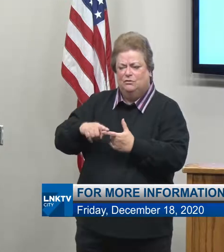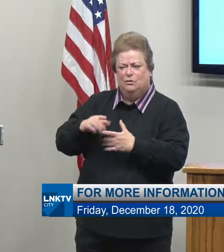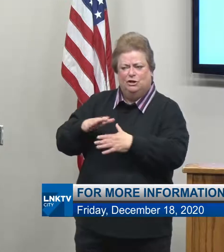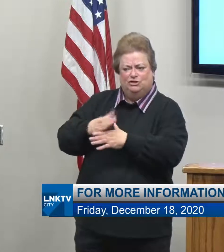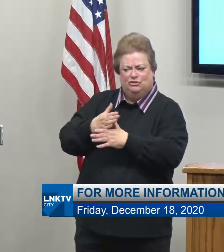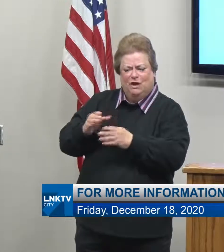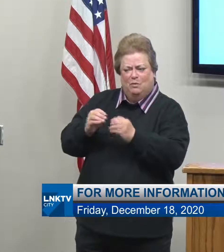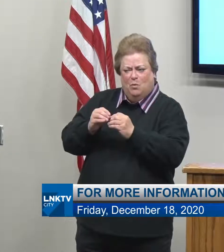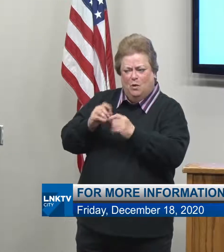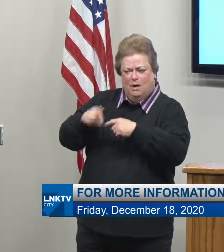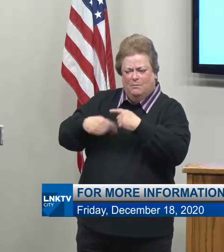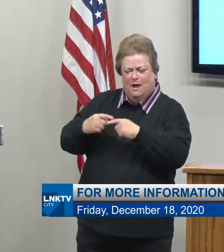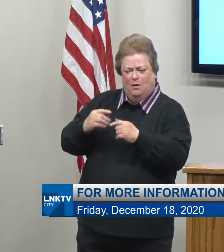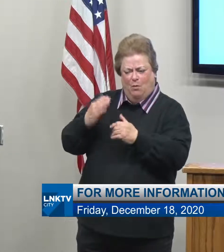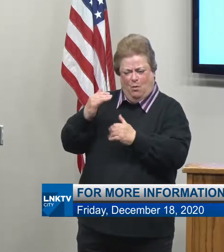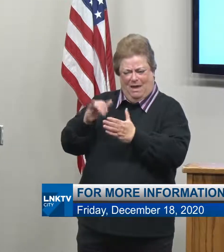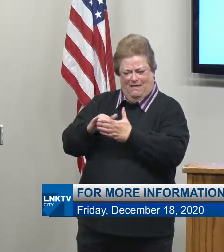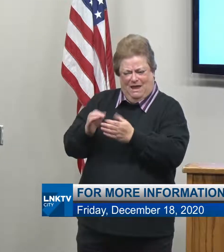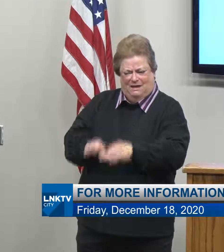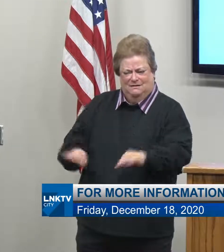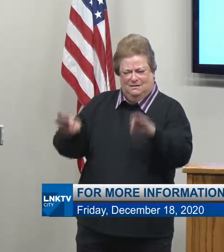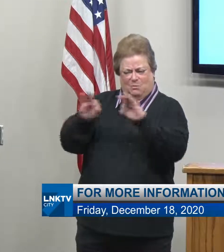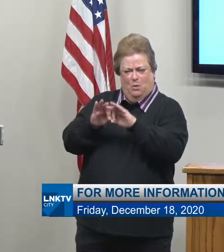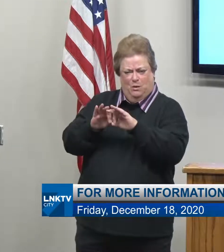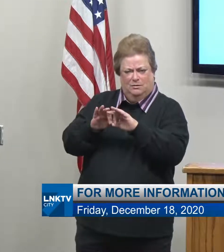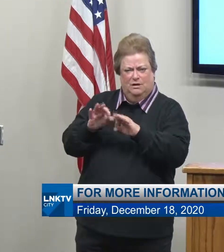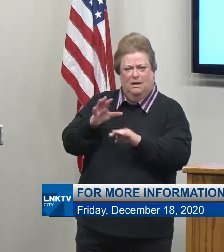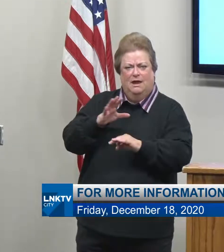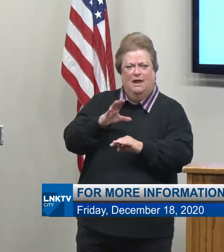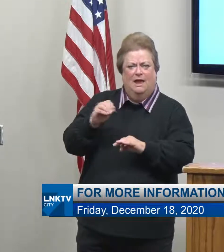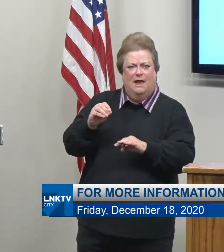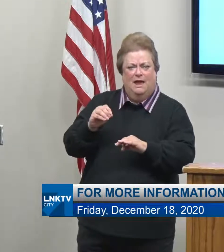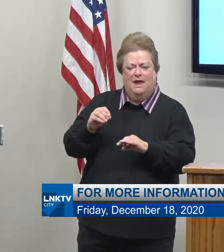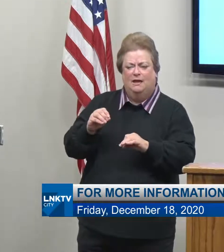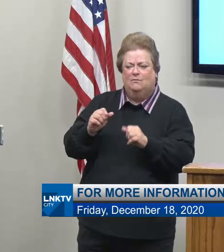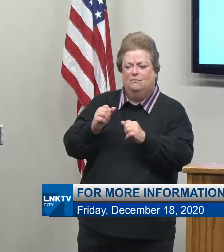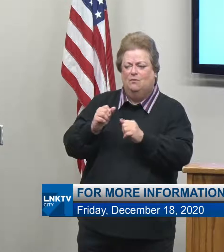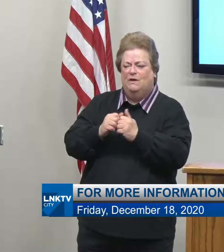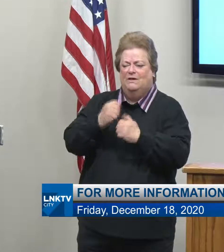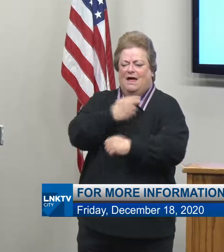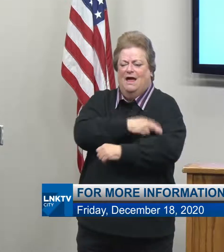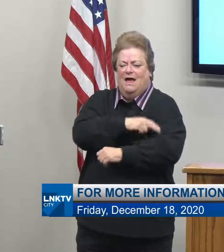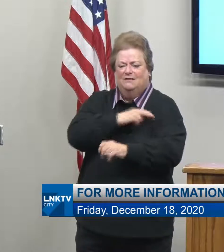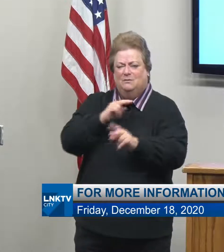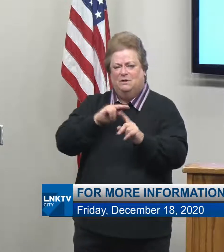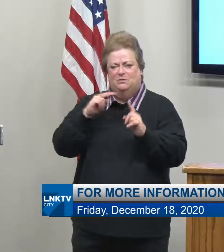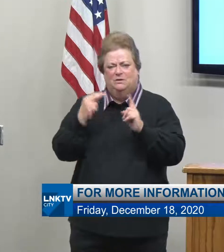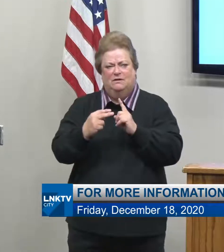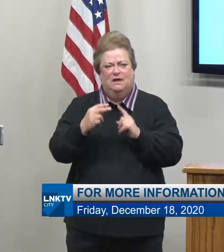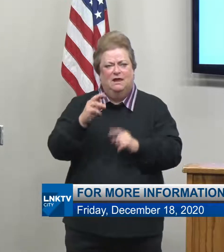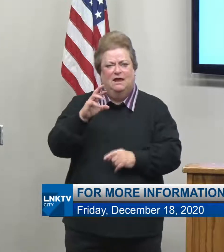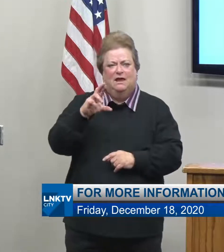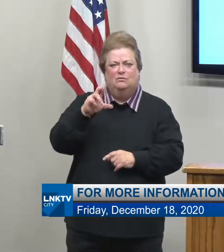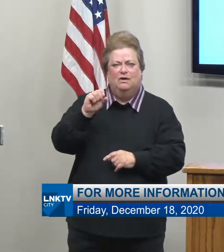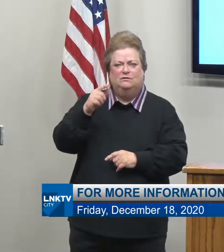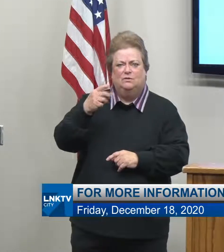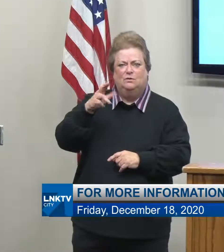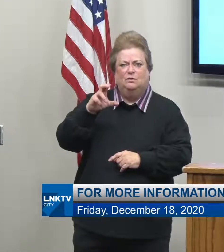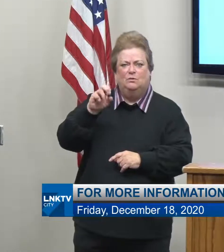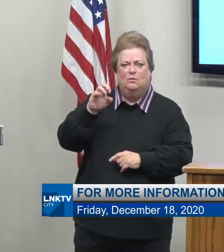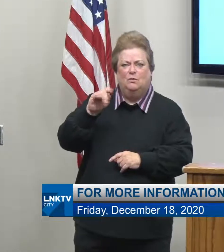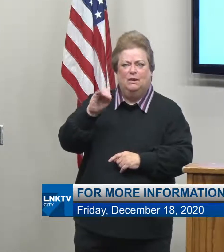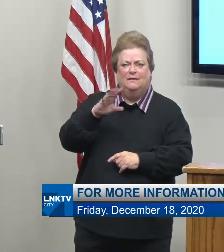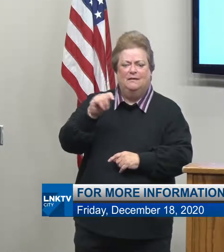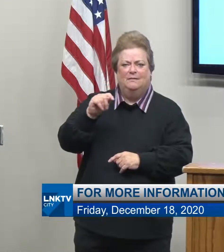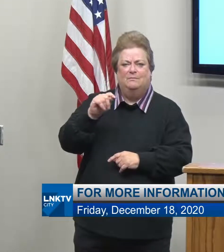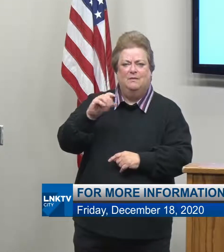how important that is to the health and safety of our community, as well as with a hospital perspective on where things stand, is Russ Gronewald, President and